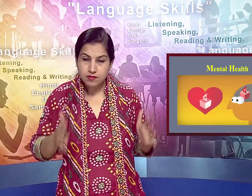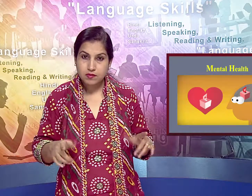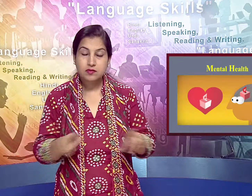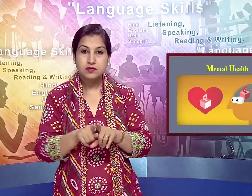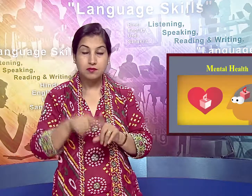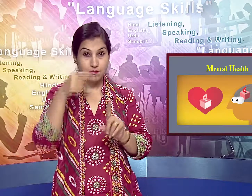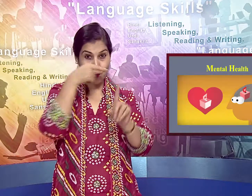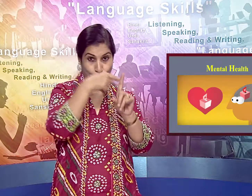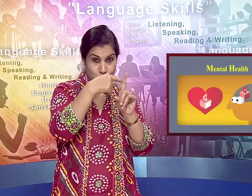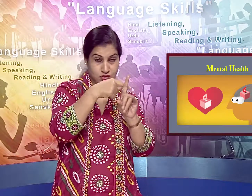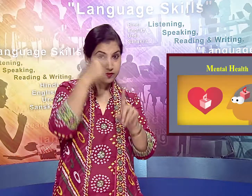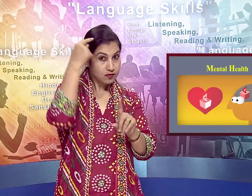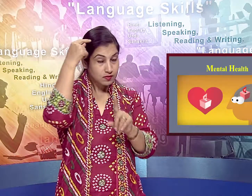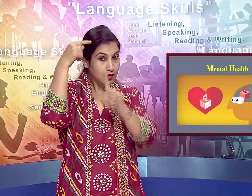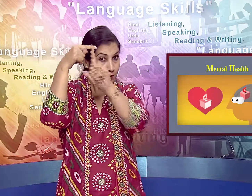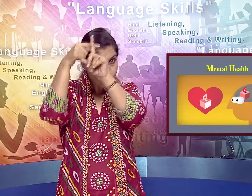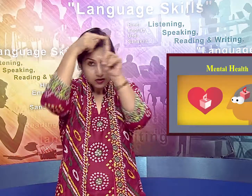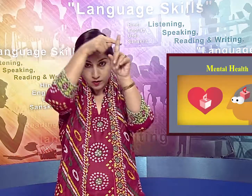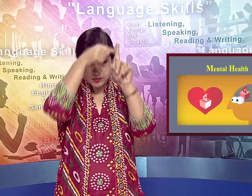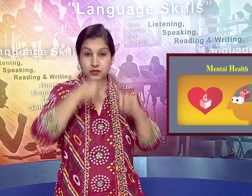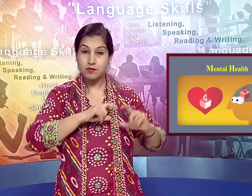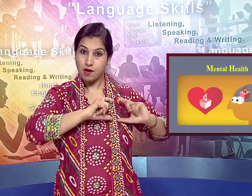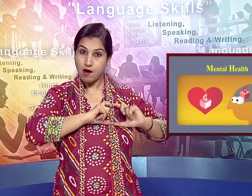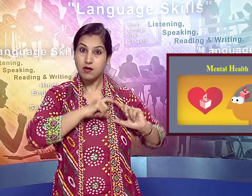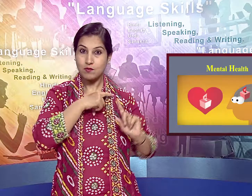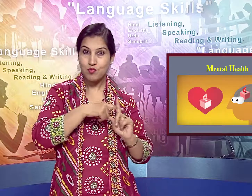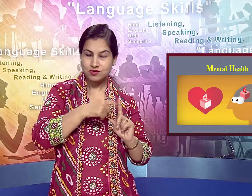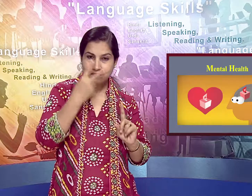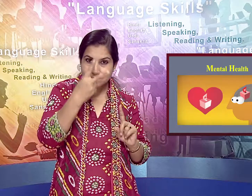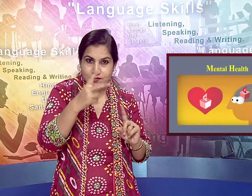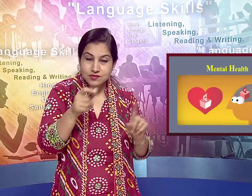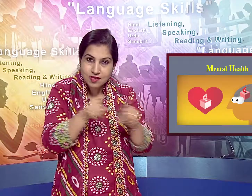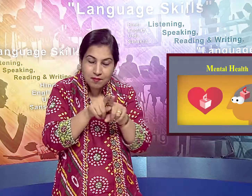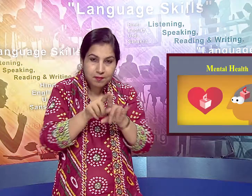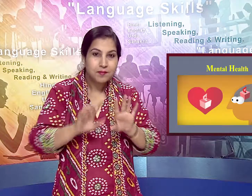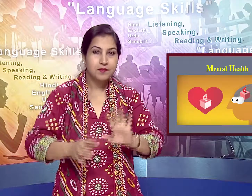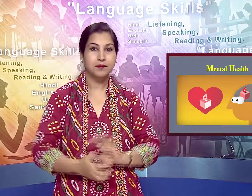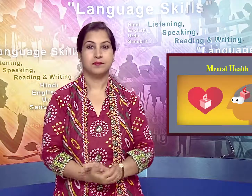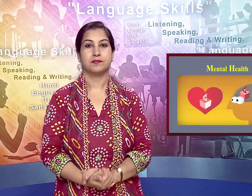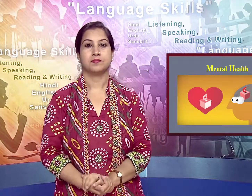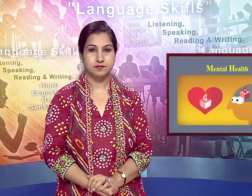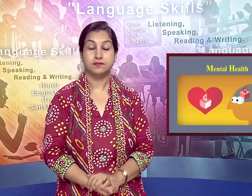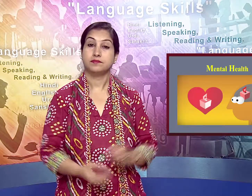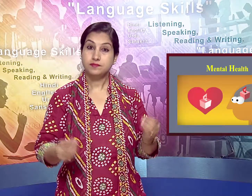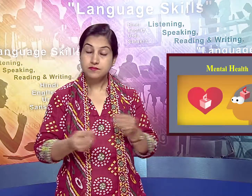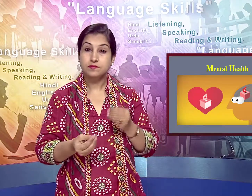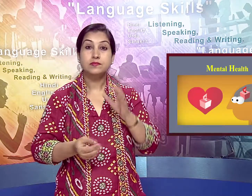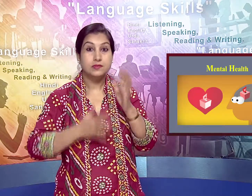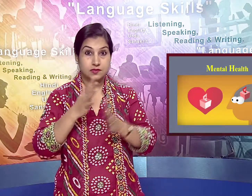and a positive sign in the mind and heart too. There are few signs